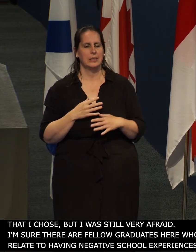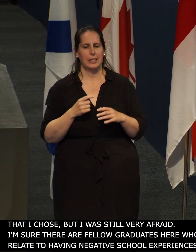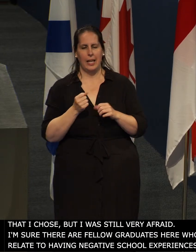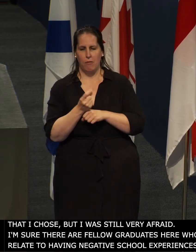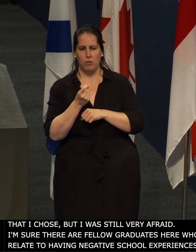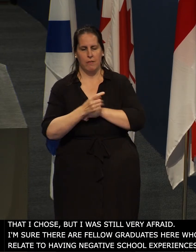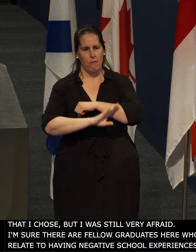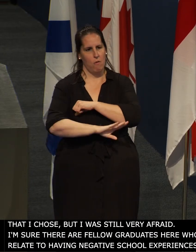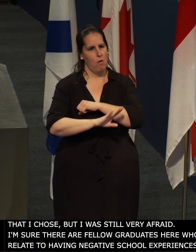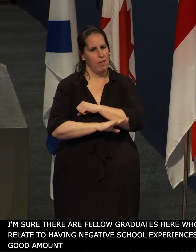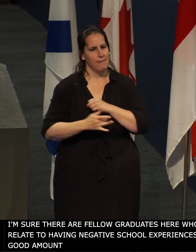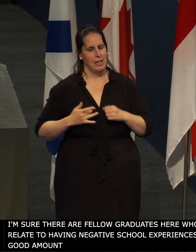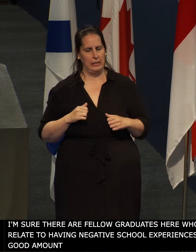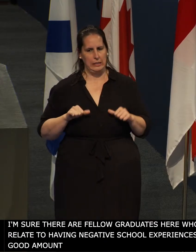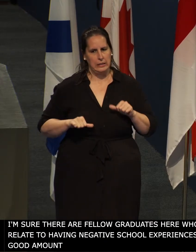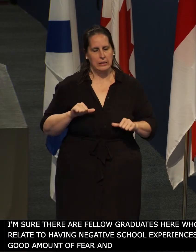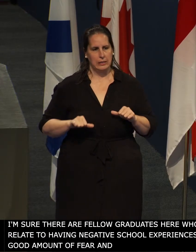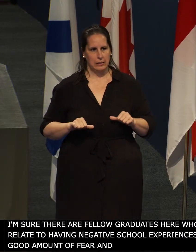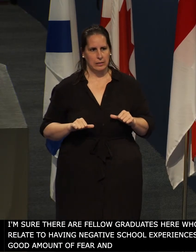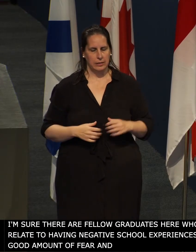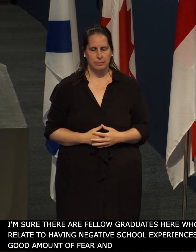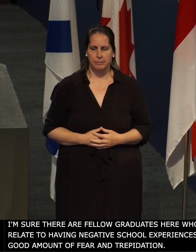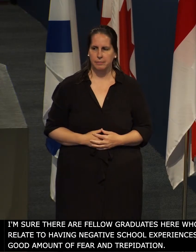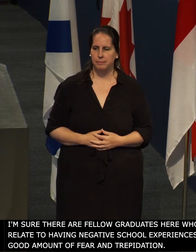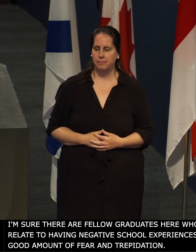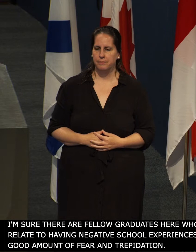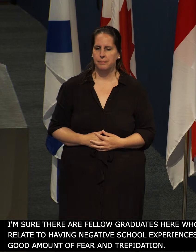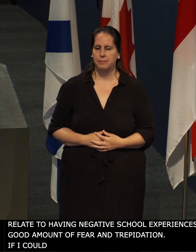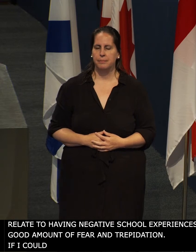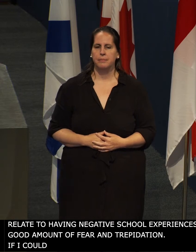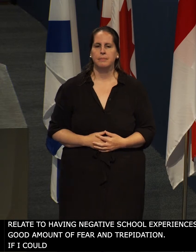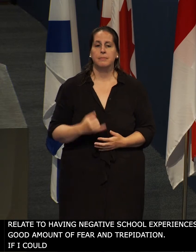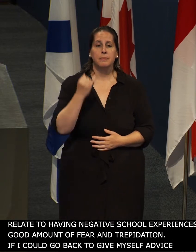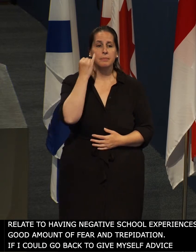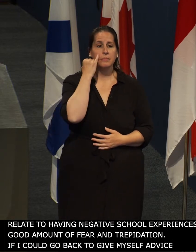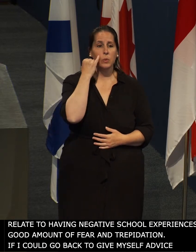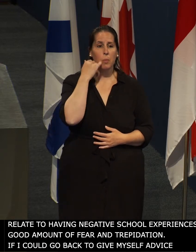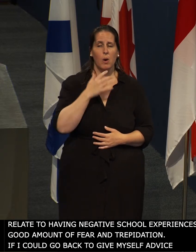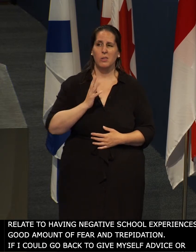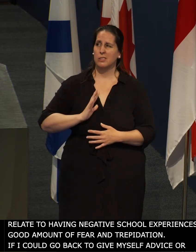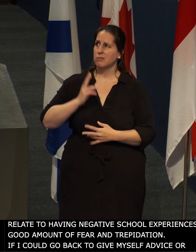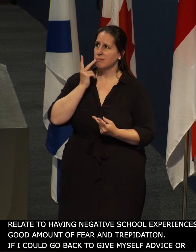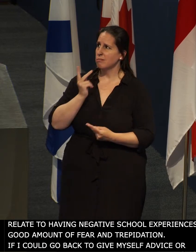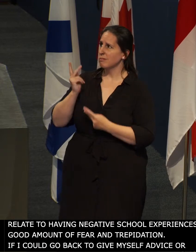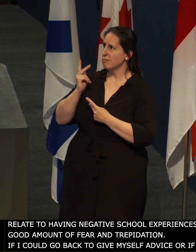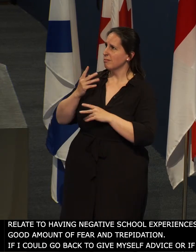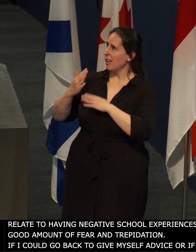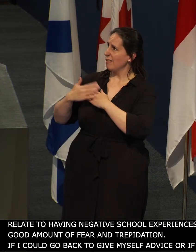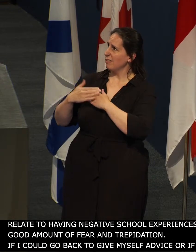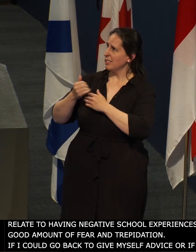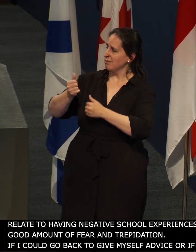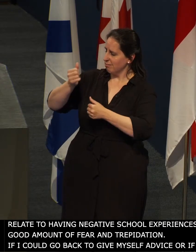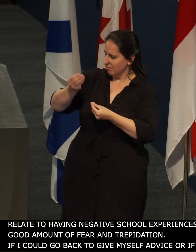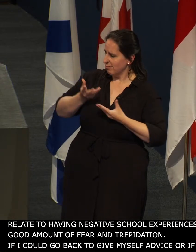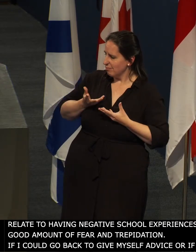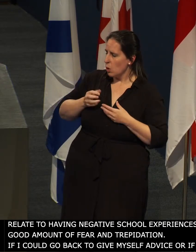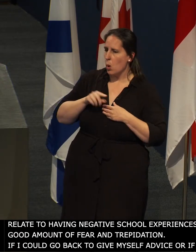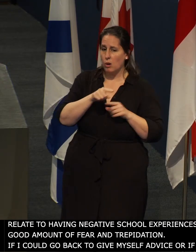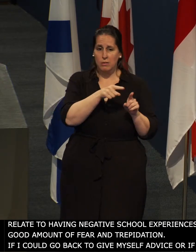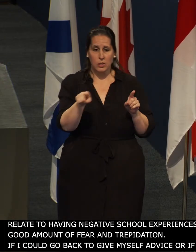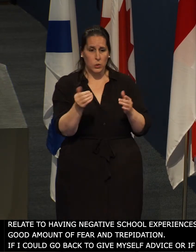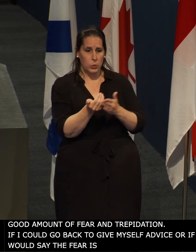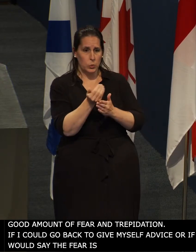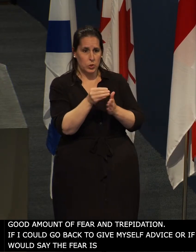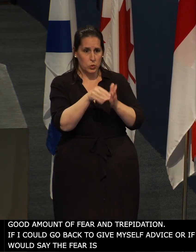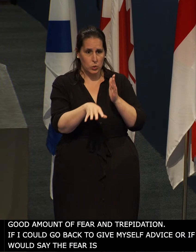trepidation. If I could go back to give myself advice, or if I were speaking to incoming students this year, I would say, the fear is unfounded. This place